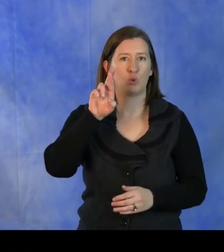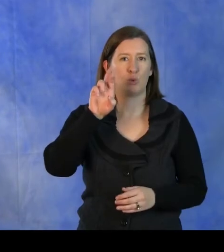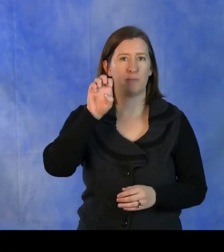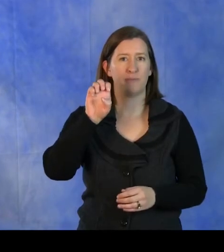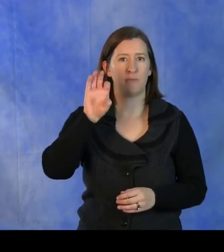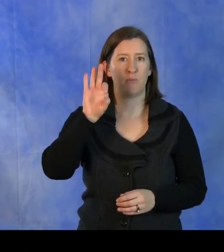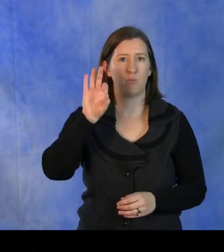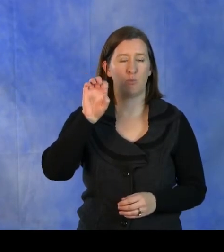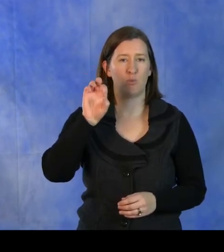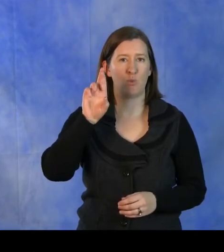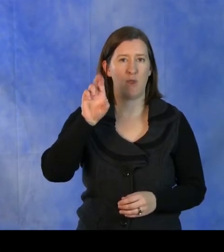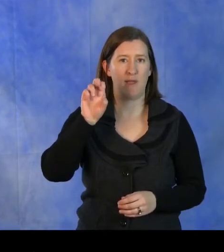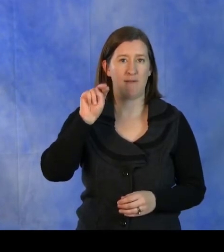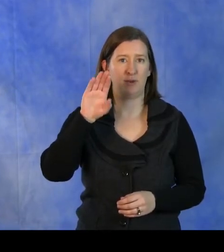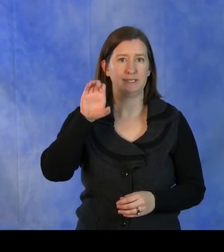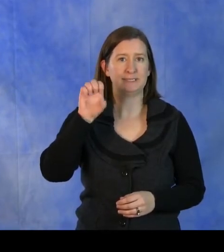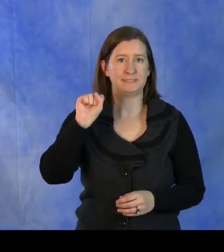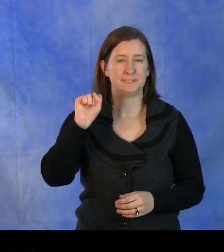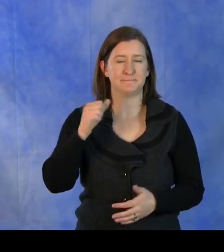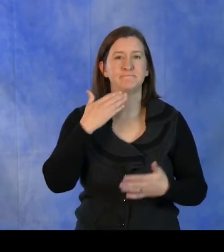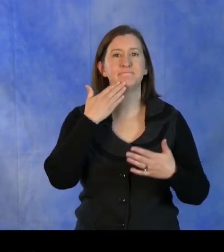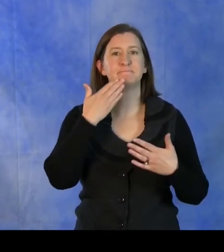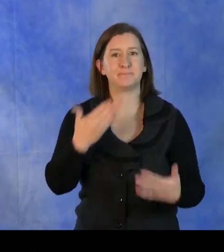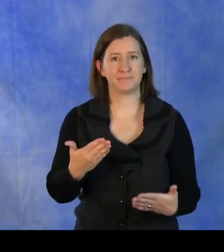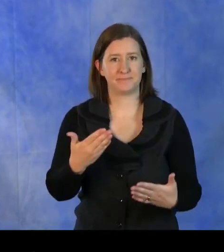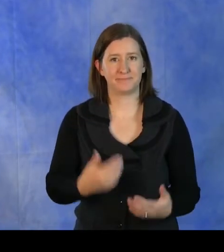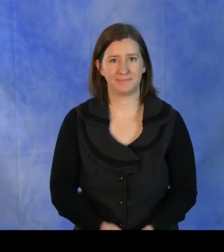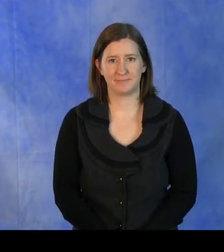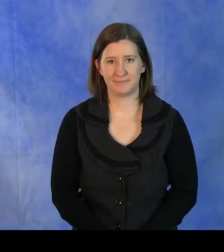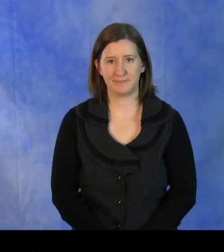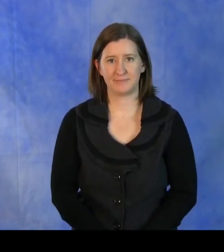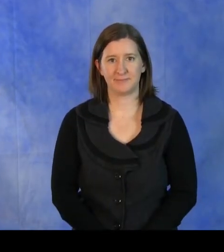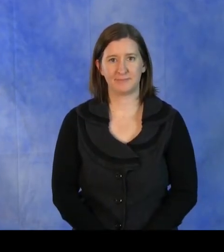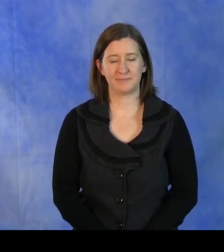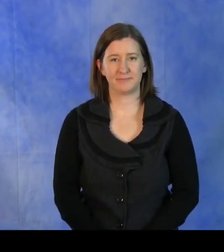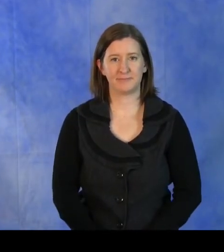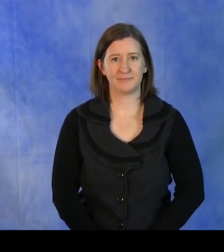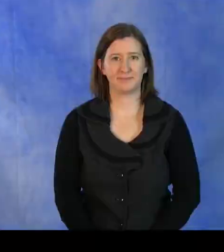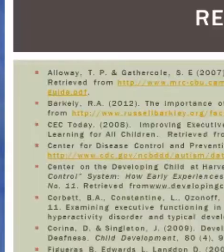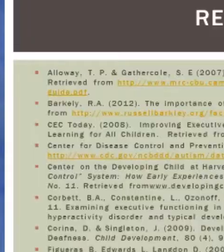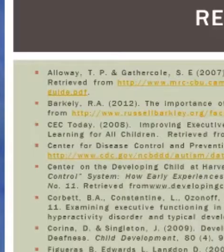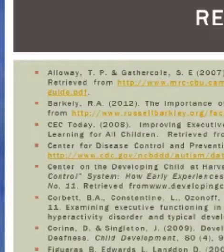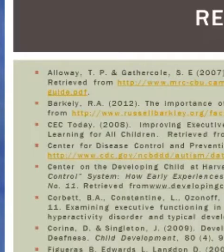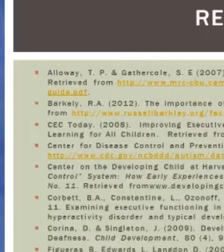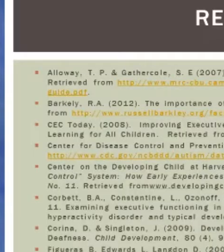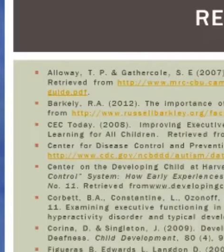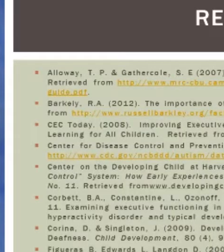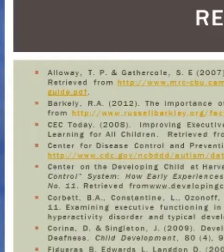And now I'll show the references. Thank you.